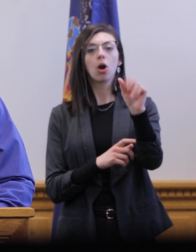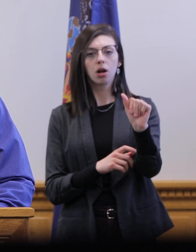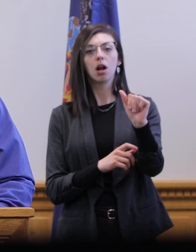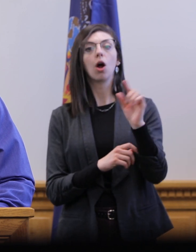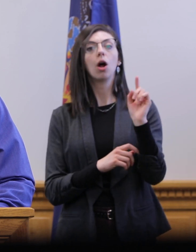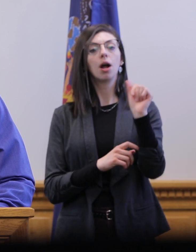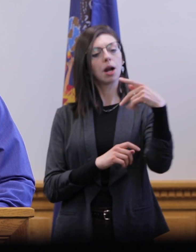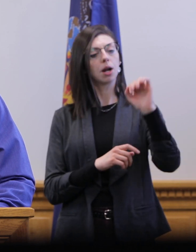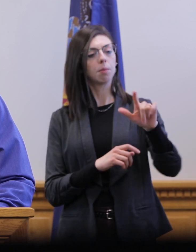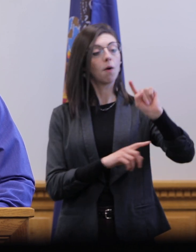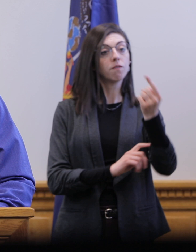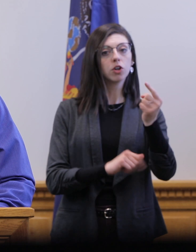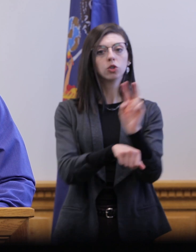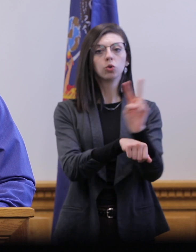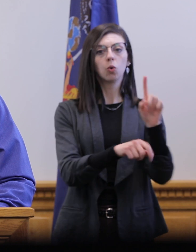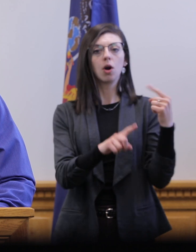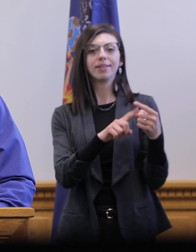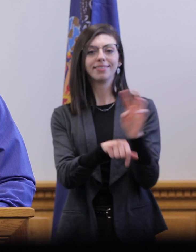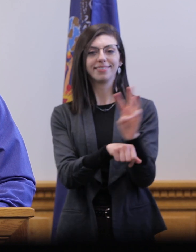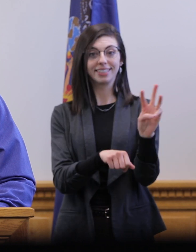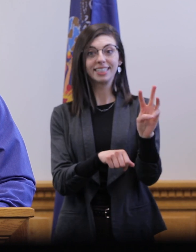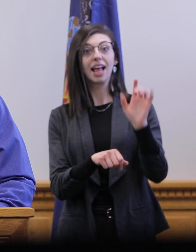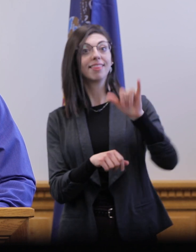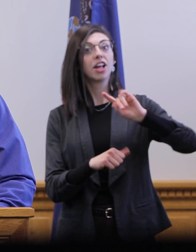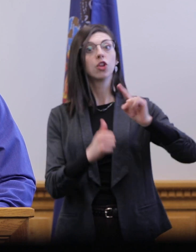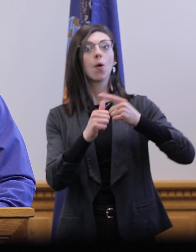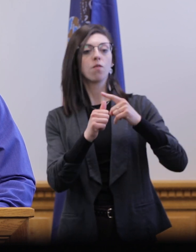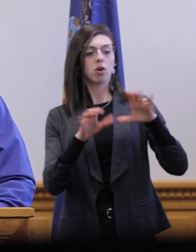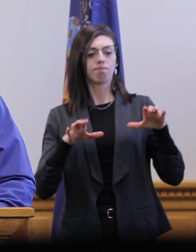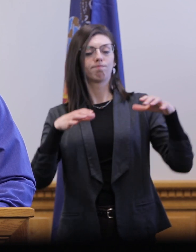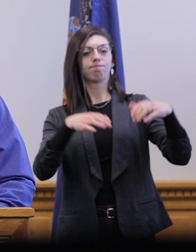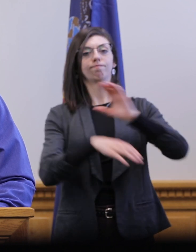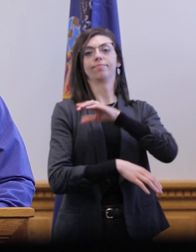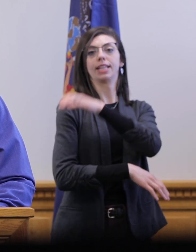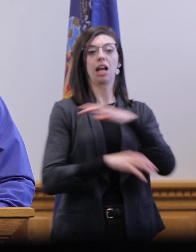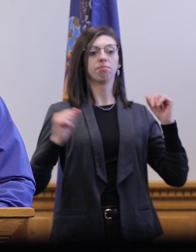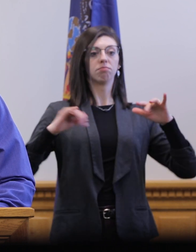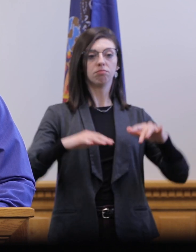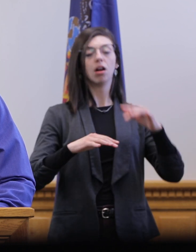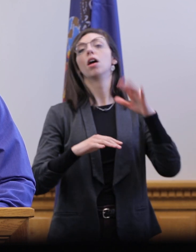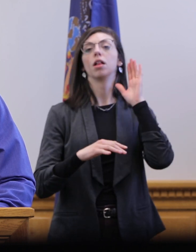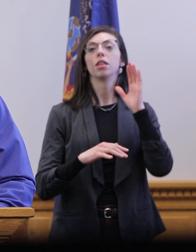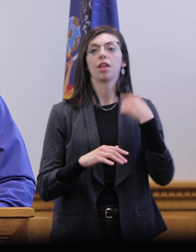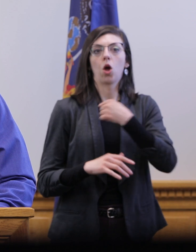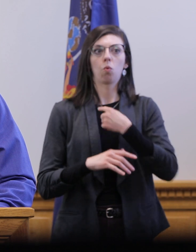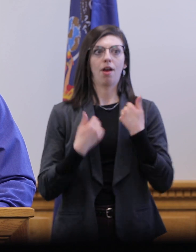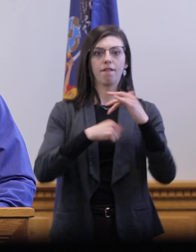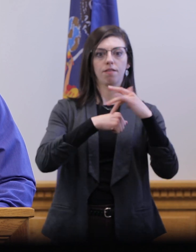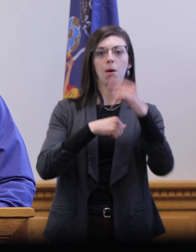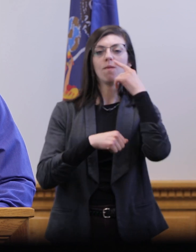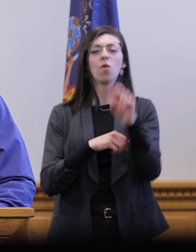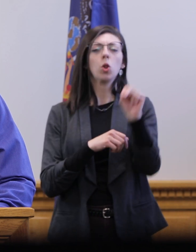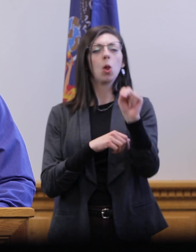to 6 p.m. This is the first mass vaccination clinic that the Health Department has held in the northern part of the county. A